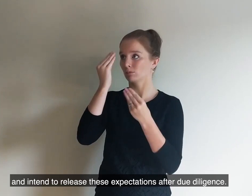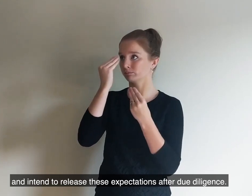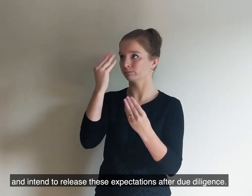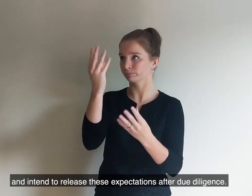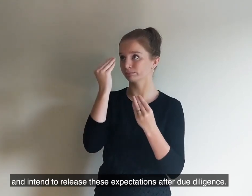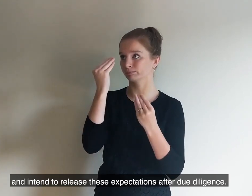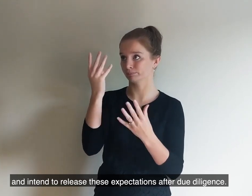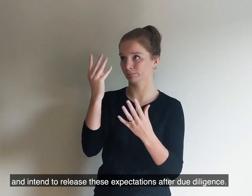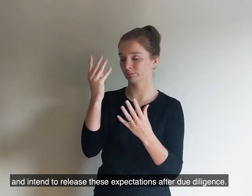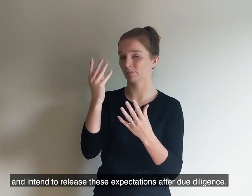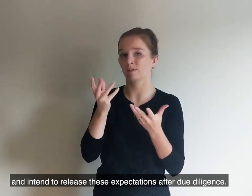due diligence.